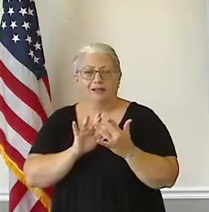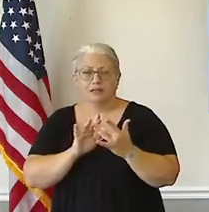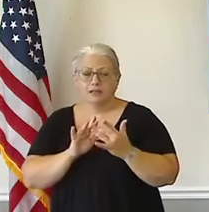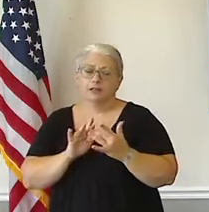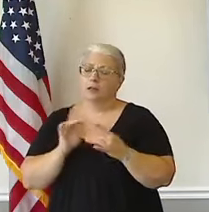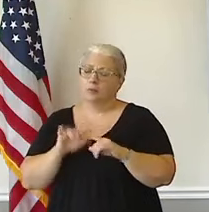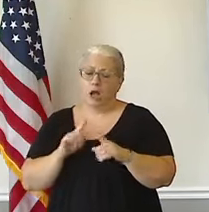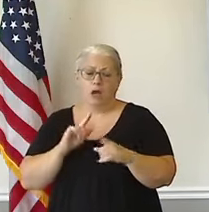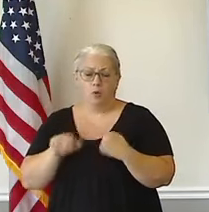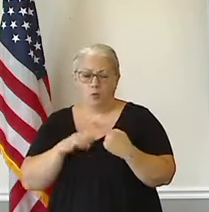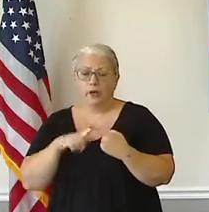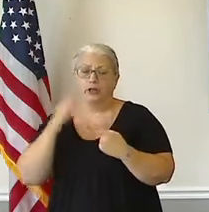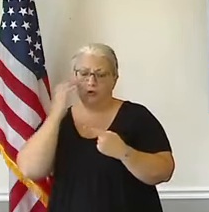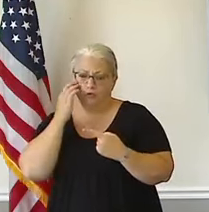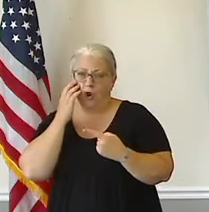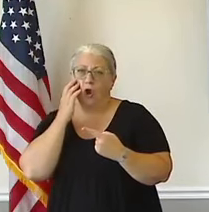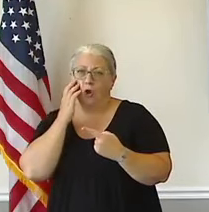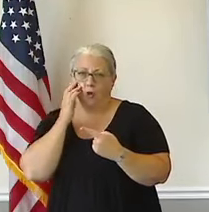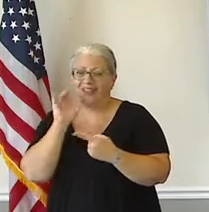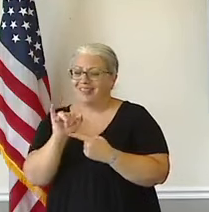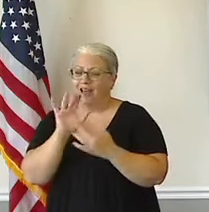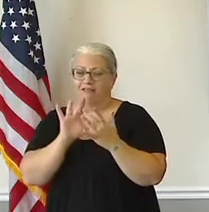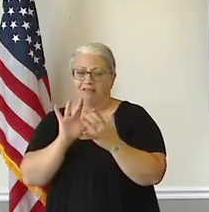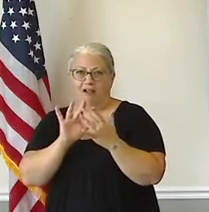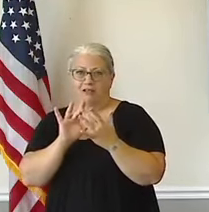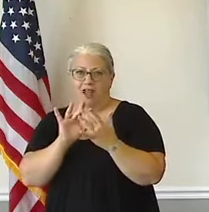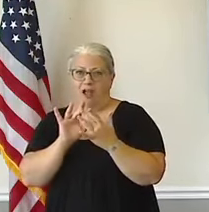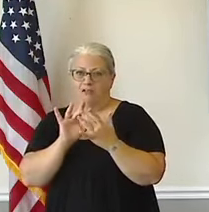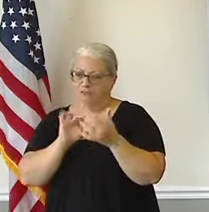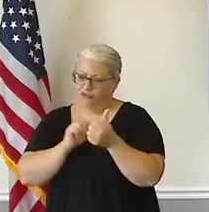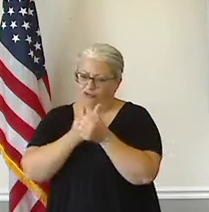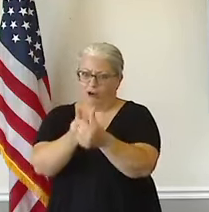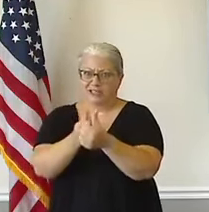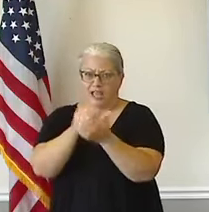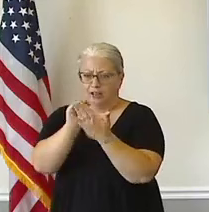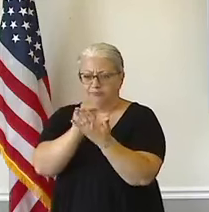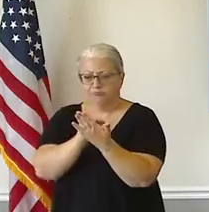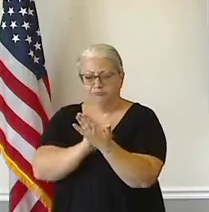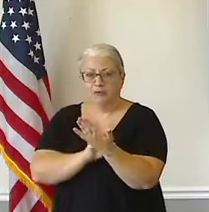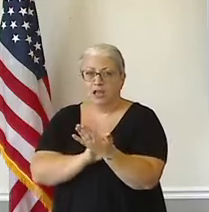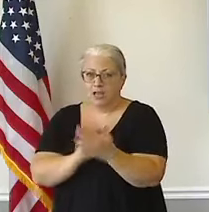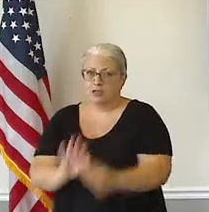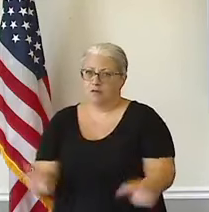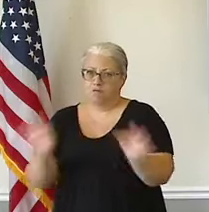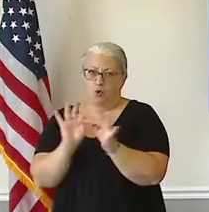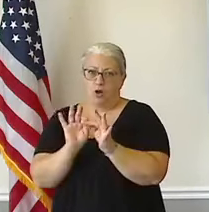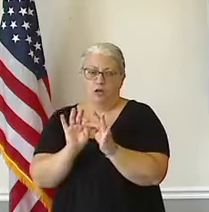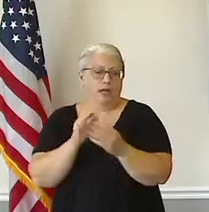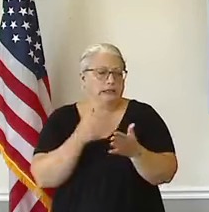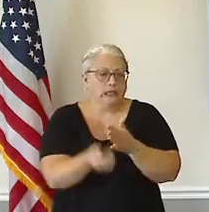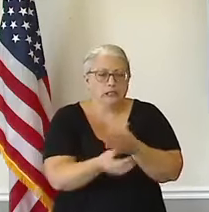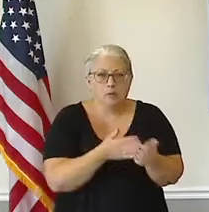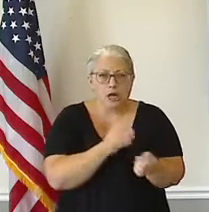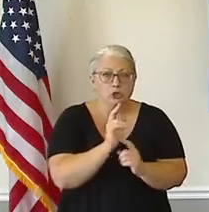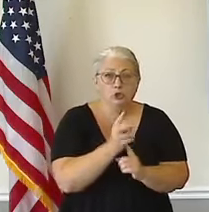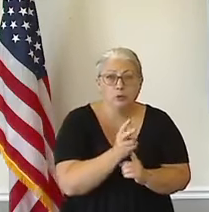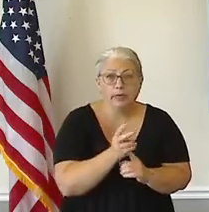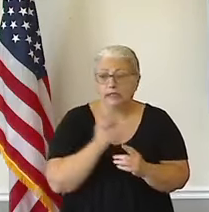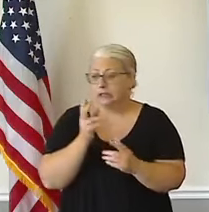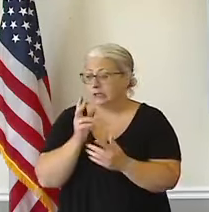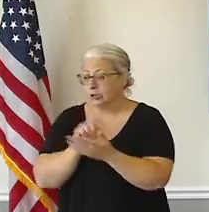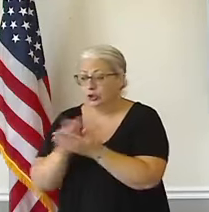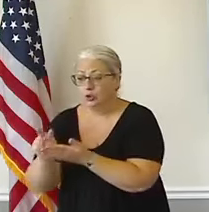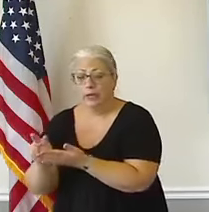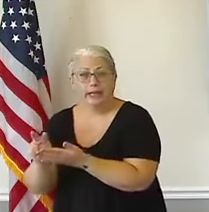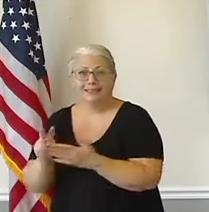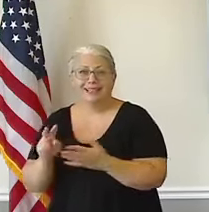to do the contact tracing is critical because, again, whether it was 2 minutes or 2 weeks, you still will want to know who came into contact,